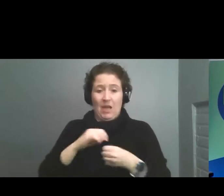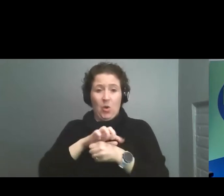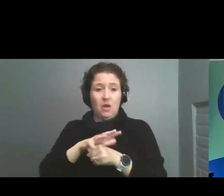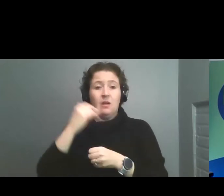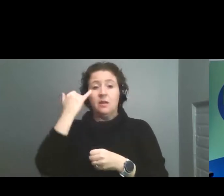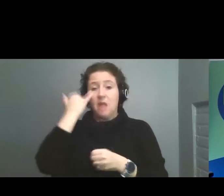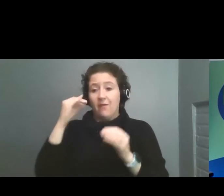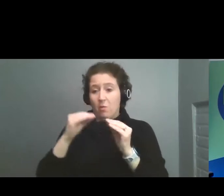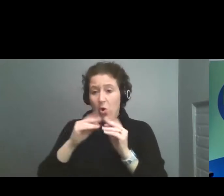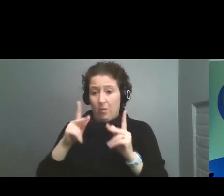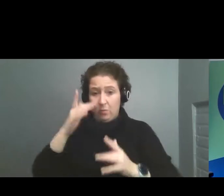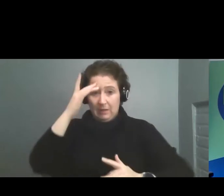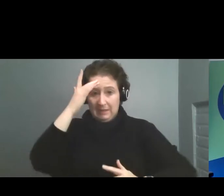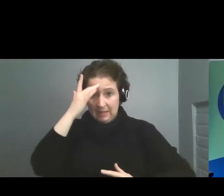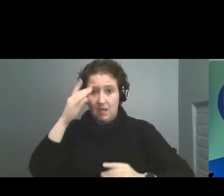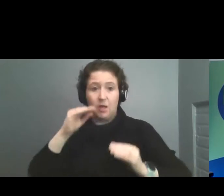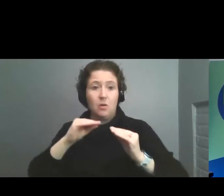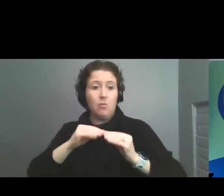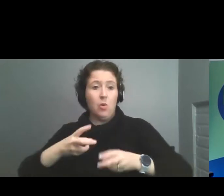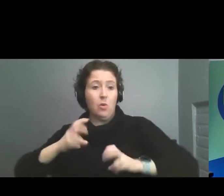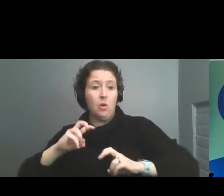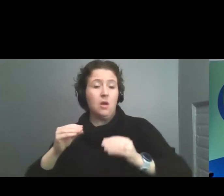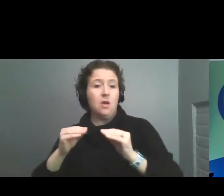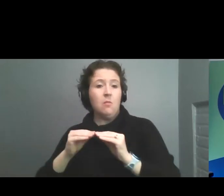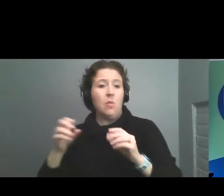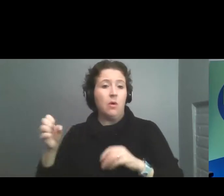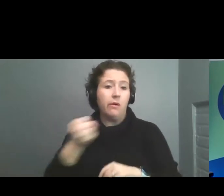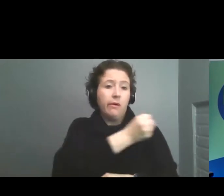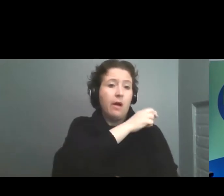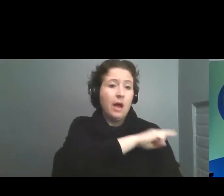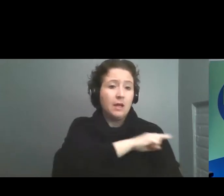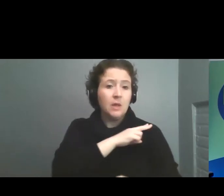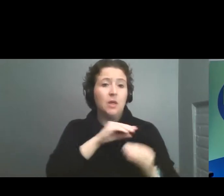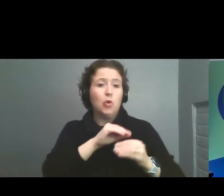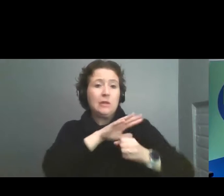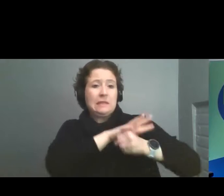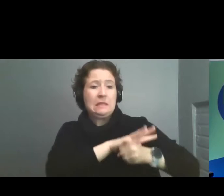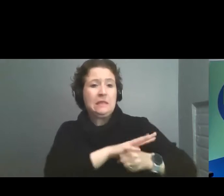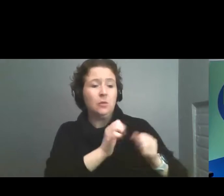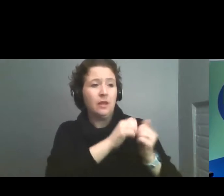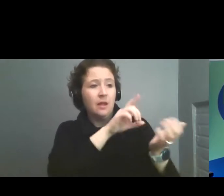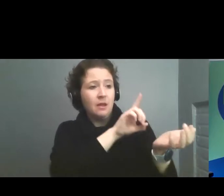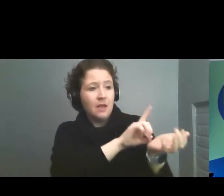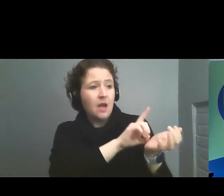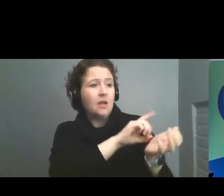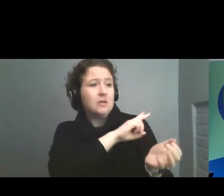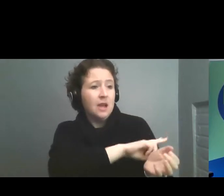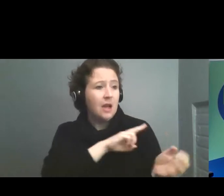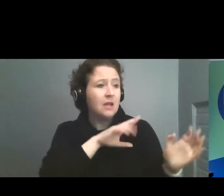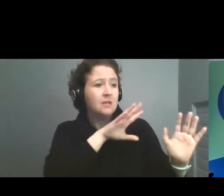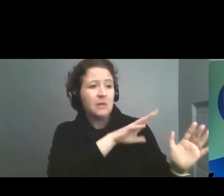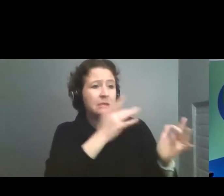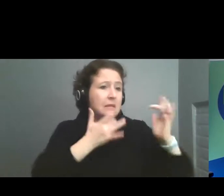more hospitalizations, more stress on our hospital resources, and unfortunately more deaths, and we can't afford